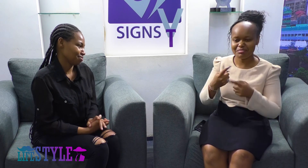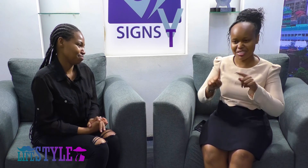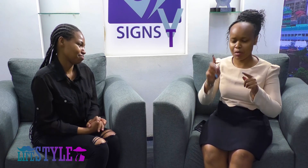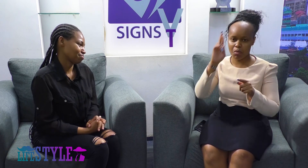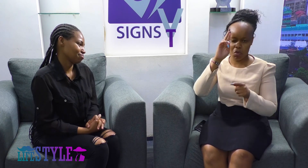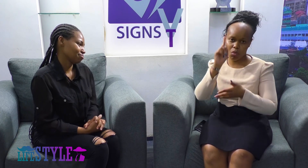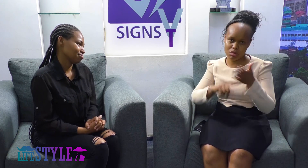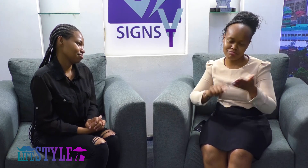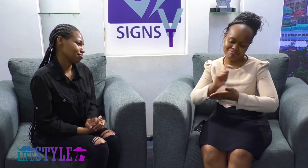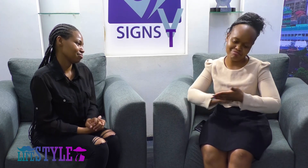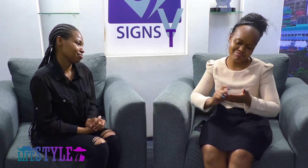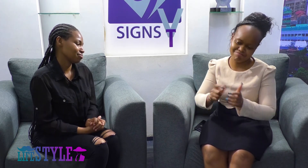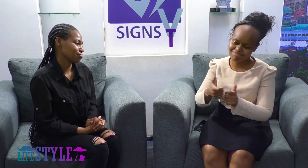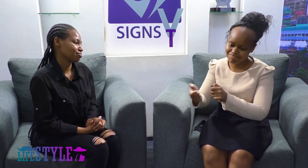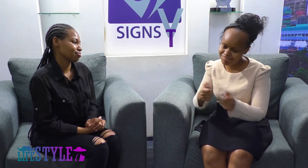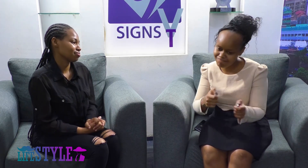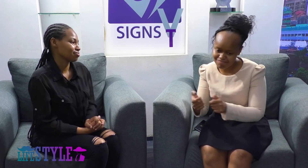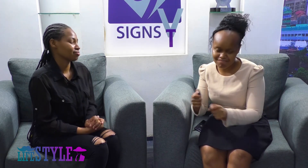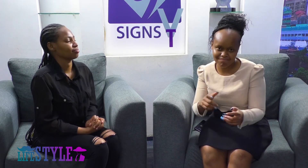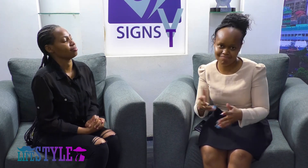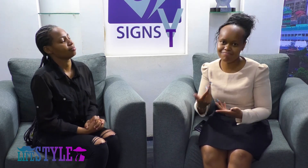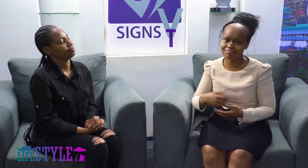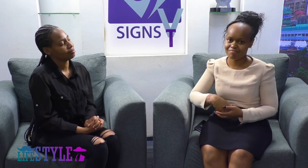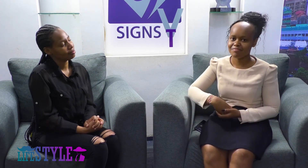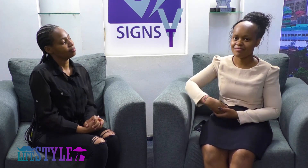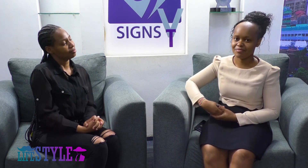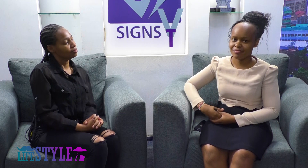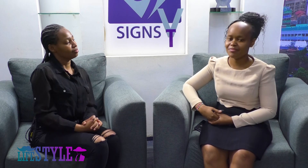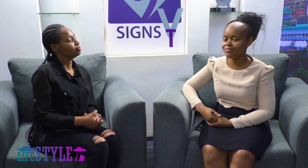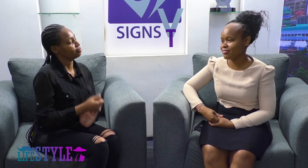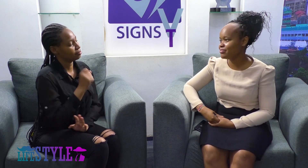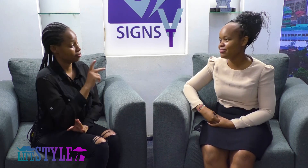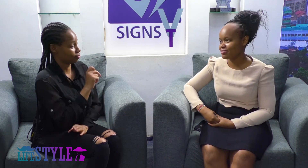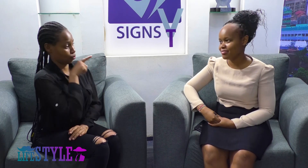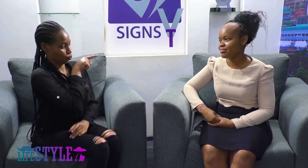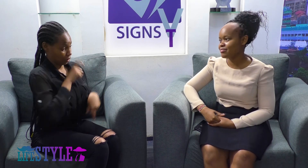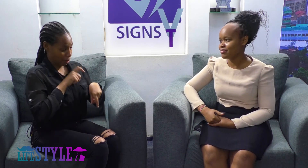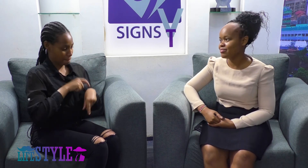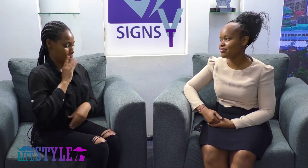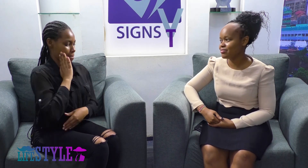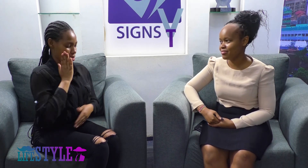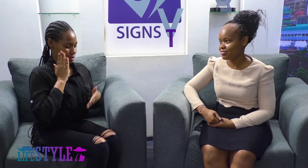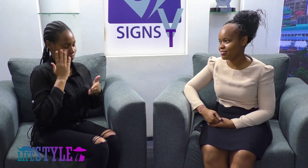people, most of them don't know sign language. So they get to write, then you can answer.